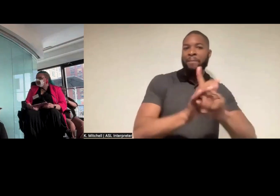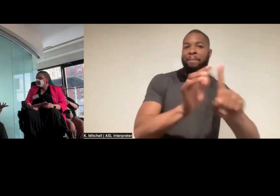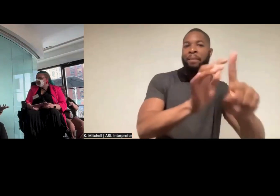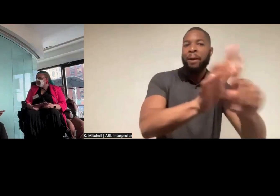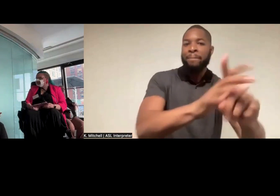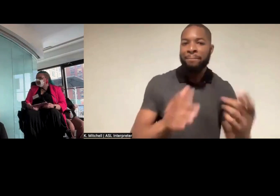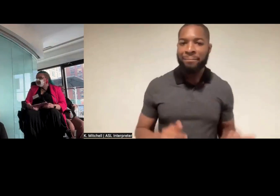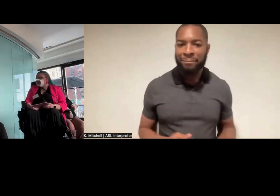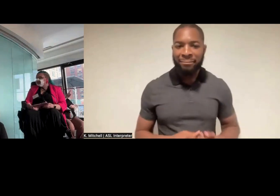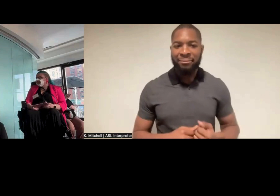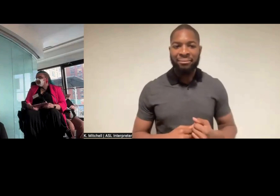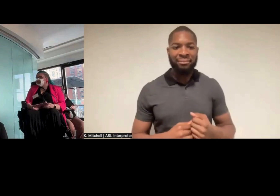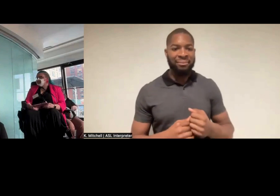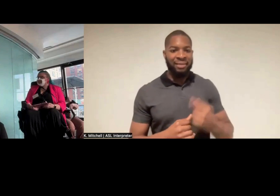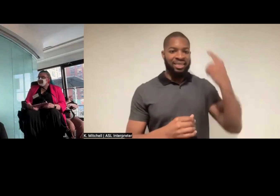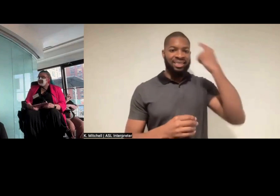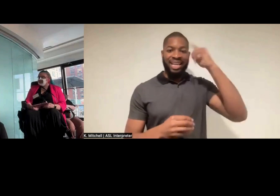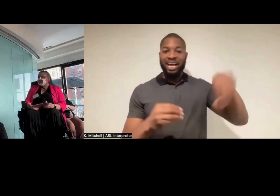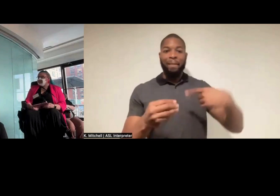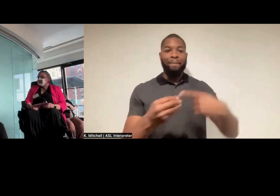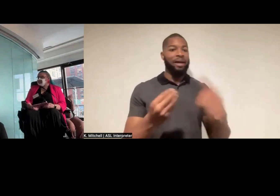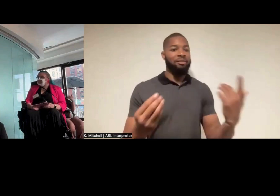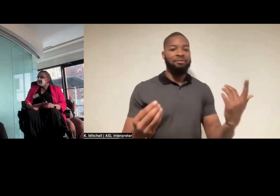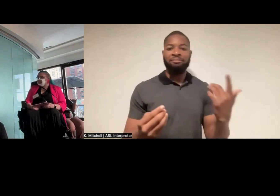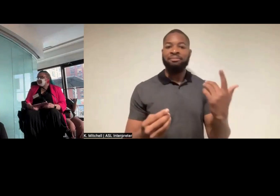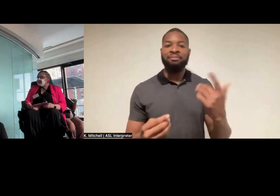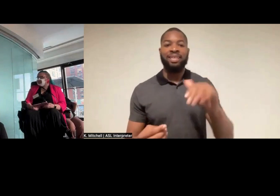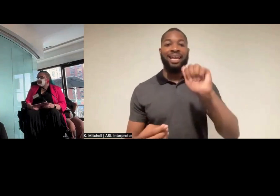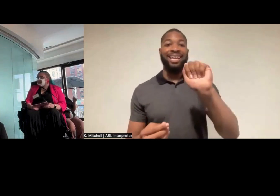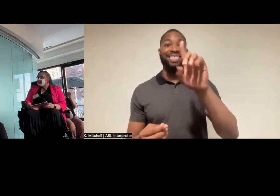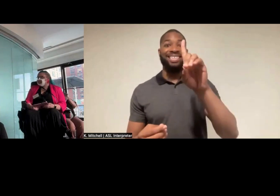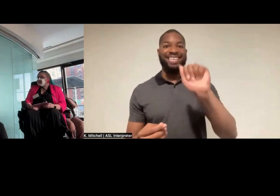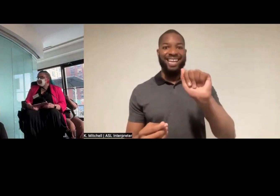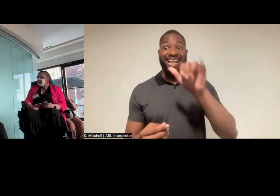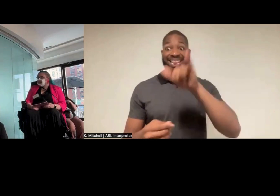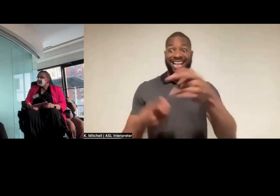that's the 90s. We're still dealing with disability discrimination today.